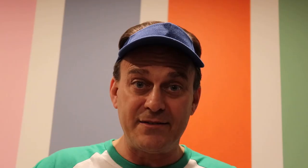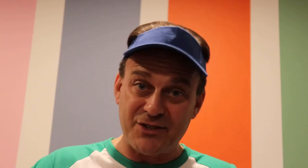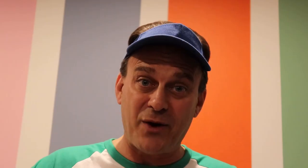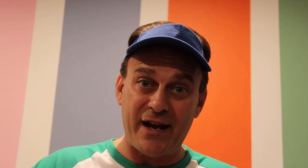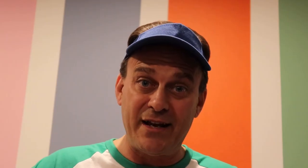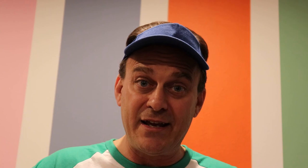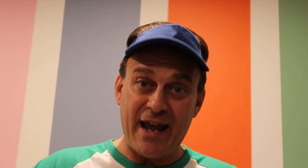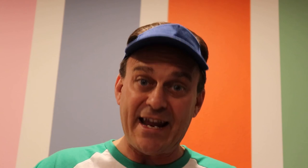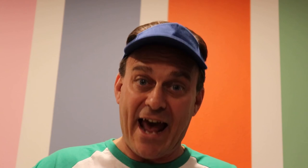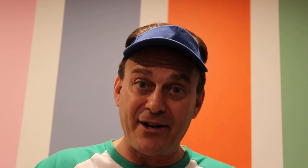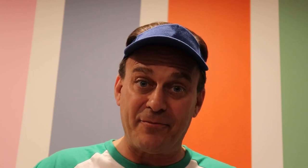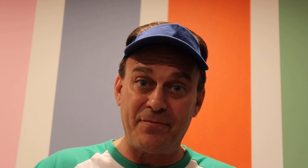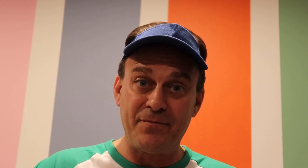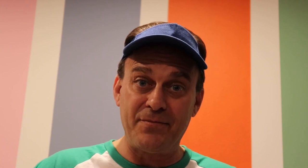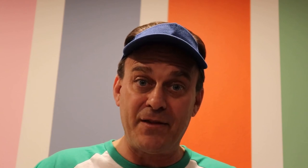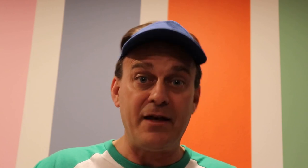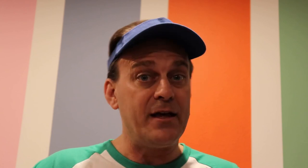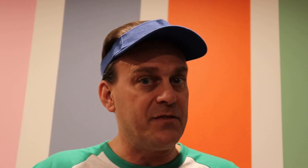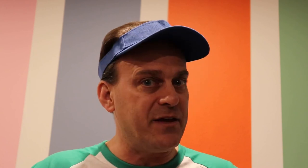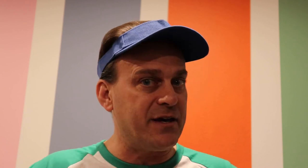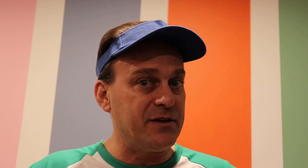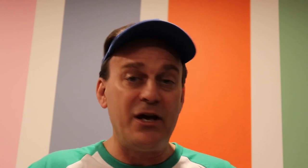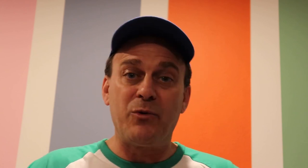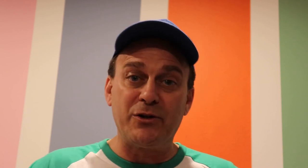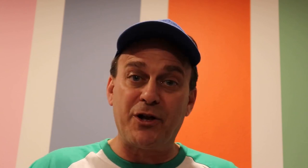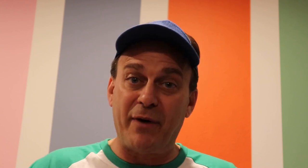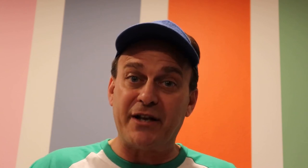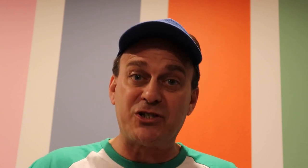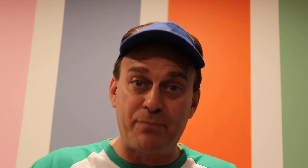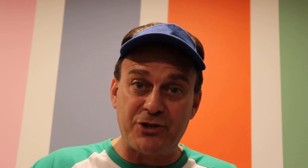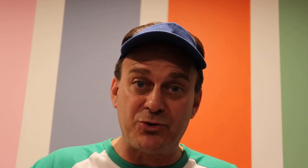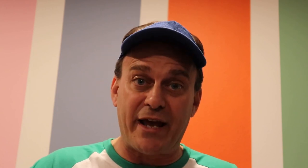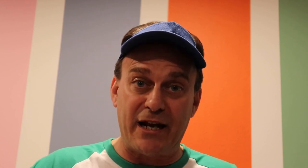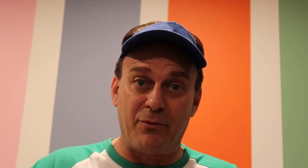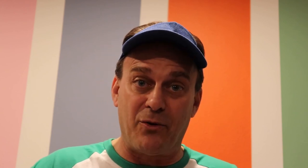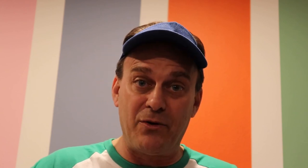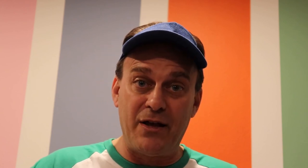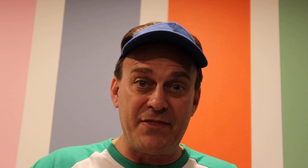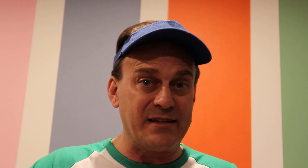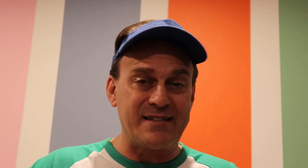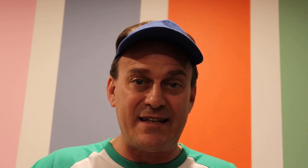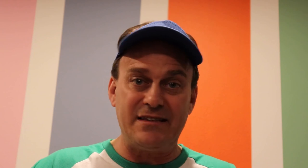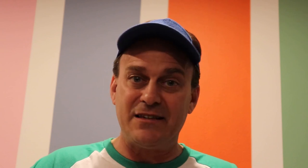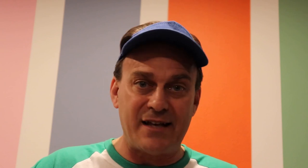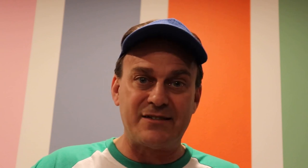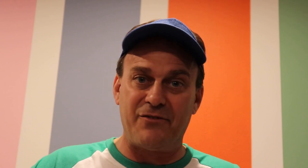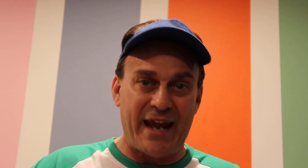That's right, an atom. Then we learned about a special animal that likes to eat lots of